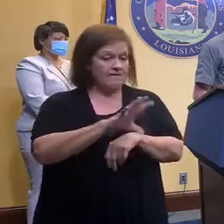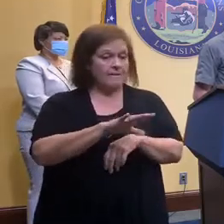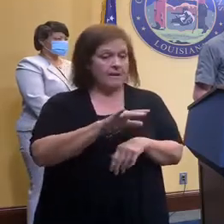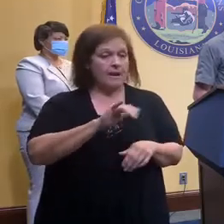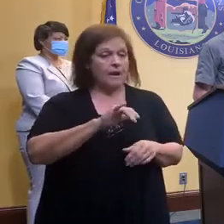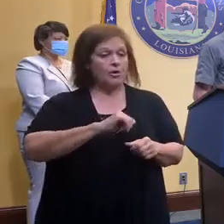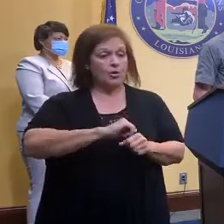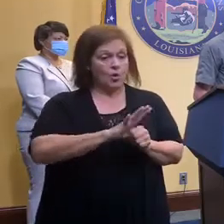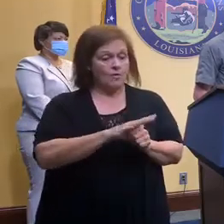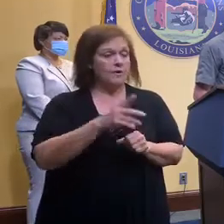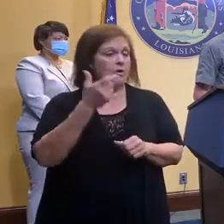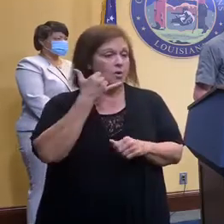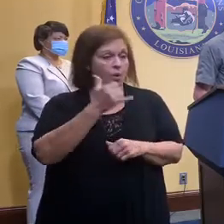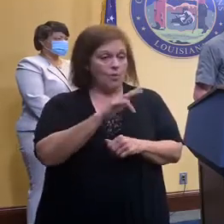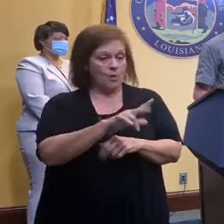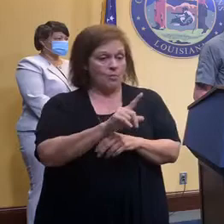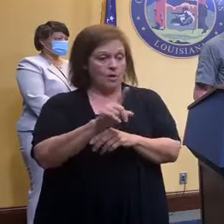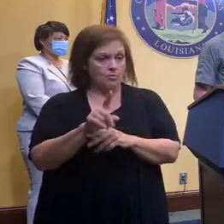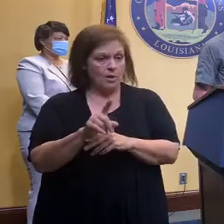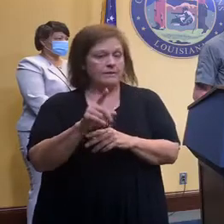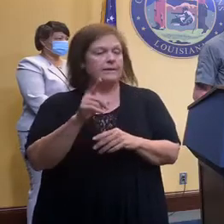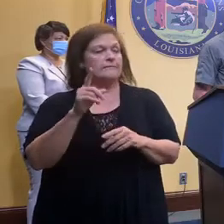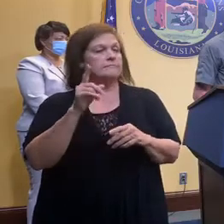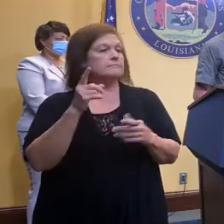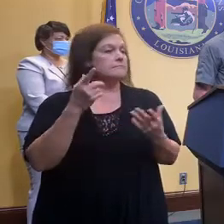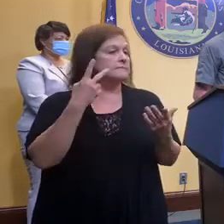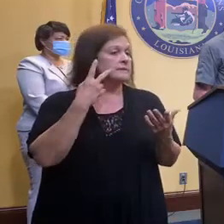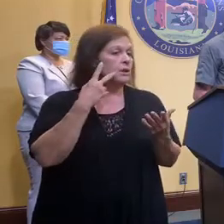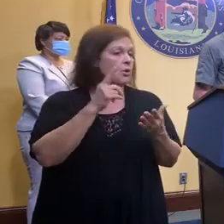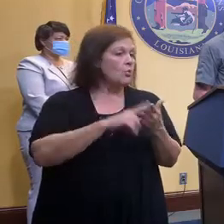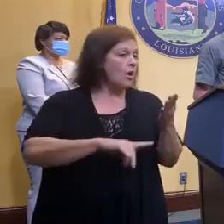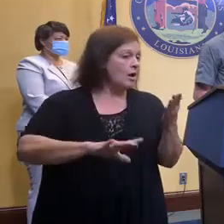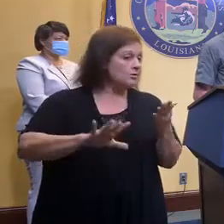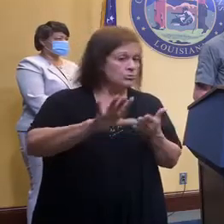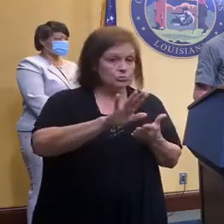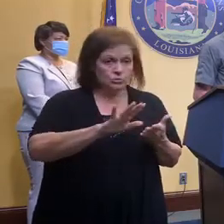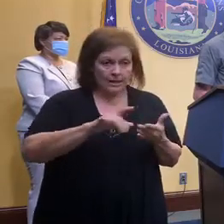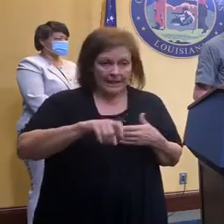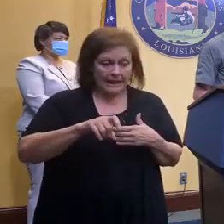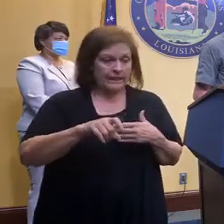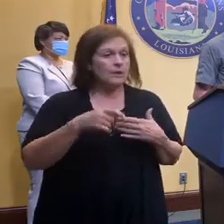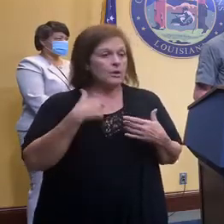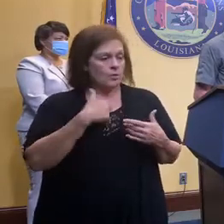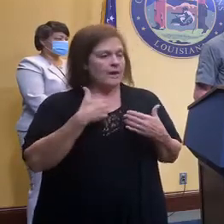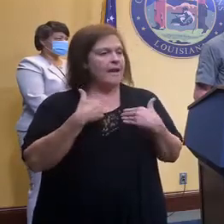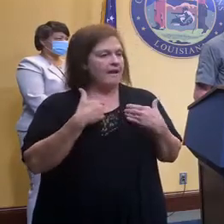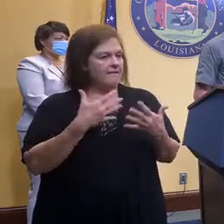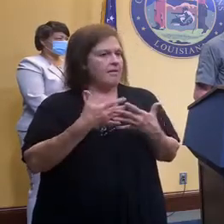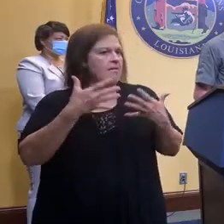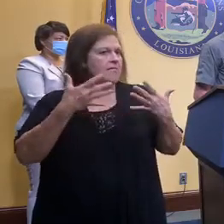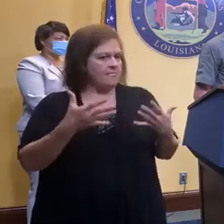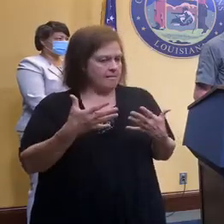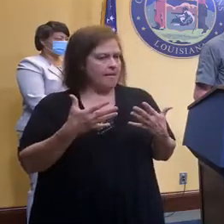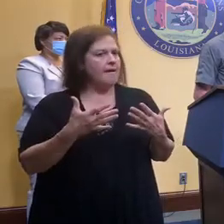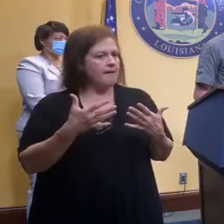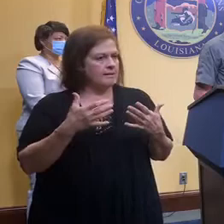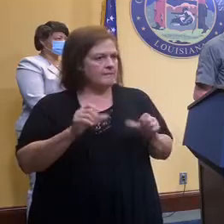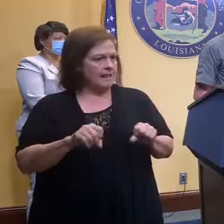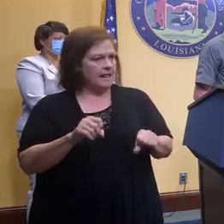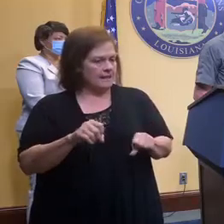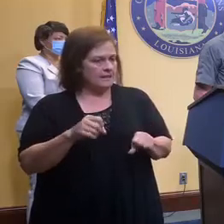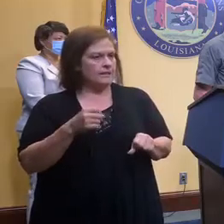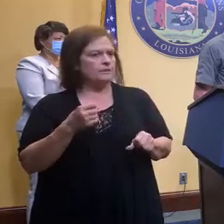COVID-19 to call 311 and determine your eligibility. We have a lot of capacity with this program. We want to make sure that people are